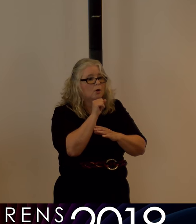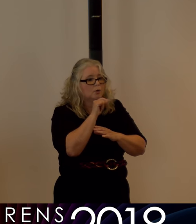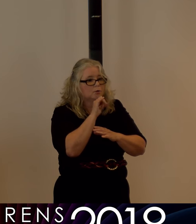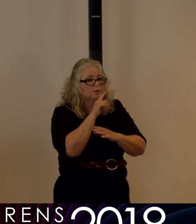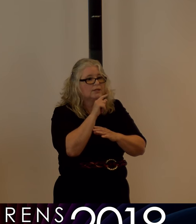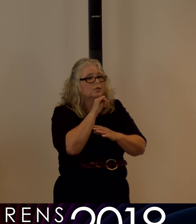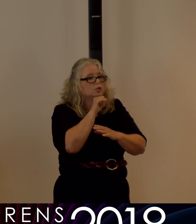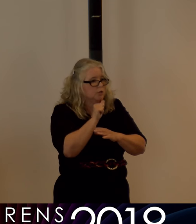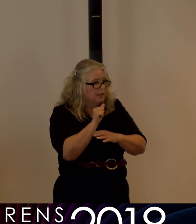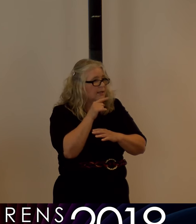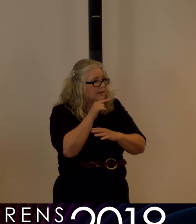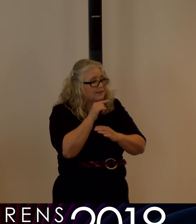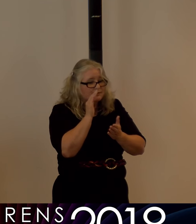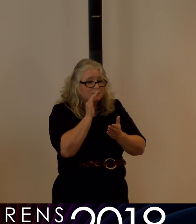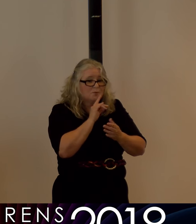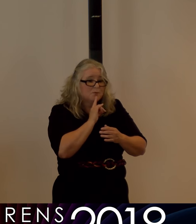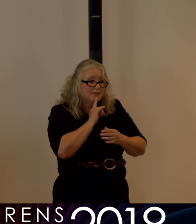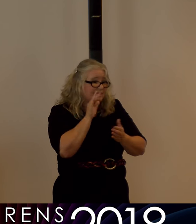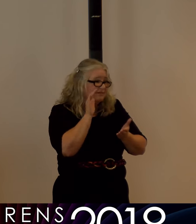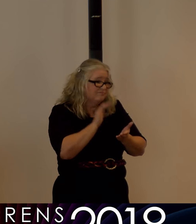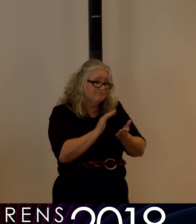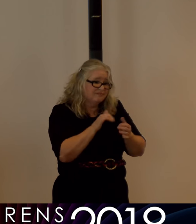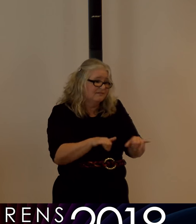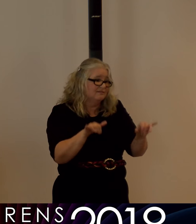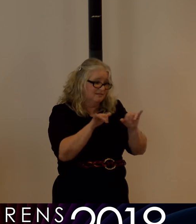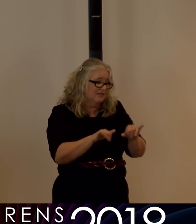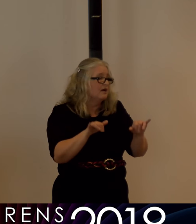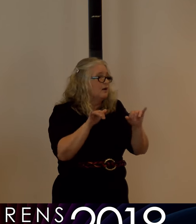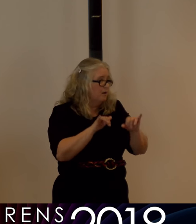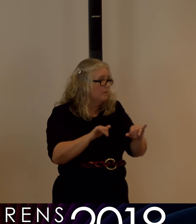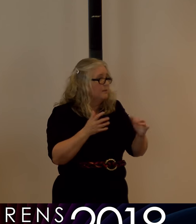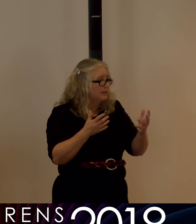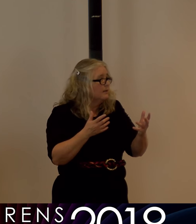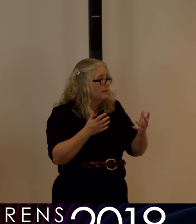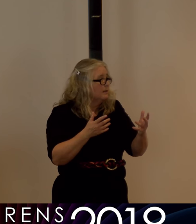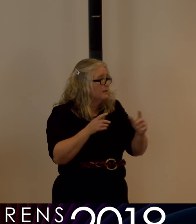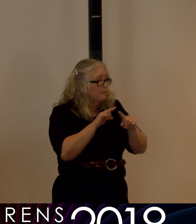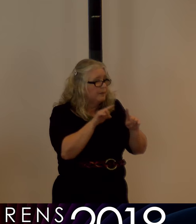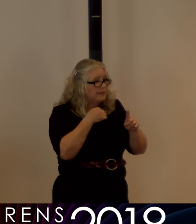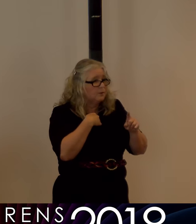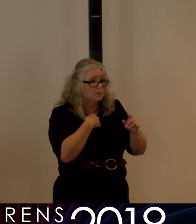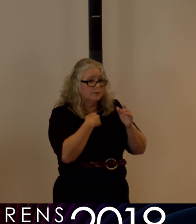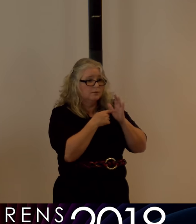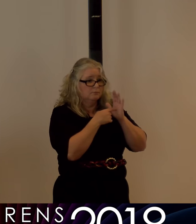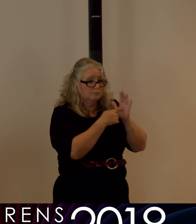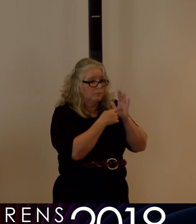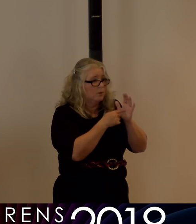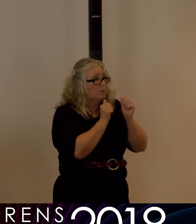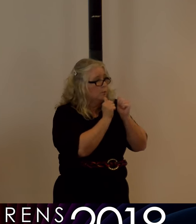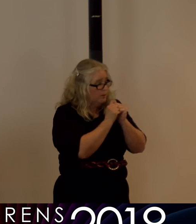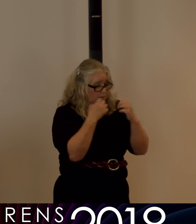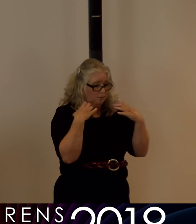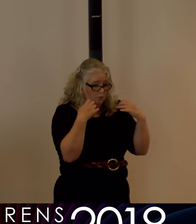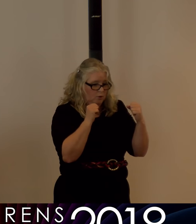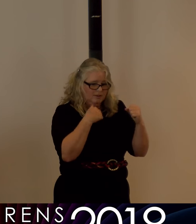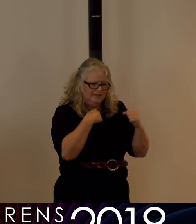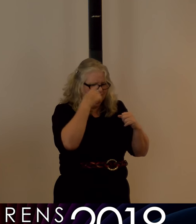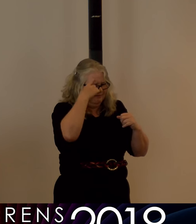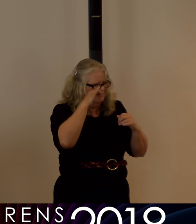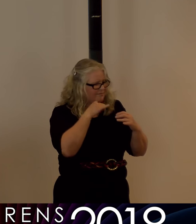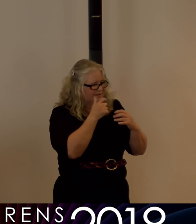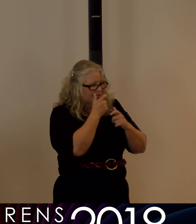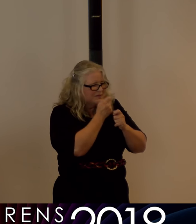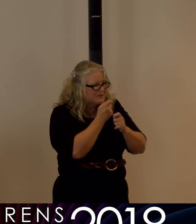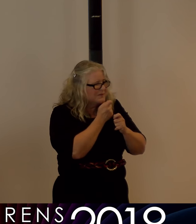one of the first clinical features to be recognized in association with CHARGE syndrome, which I find rather interesting. Only about half of